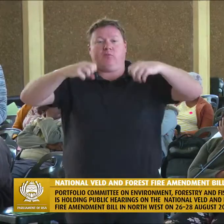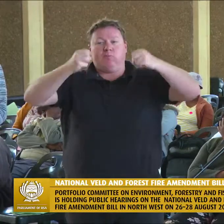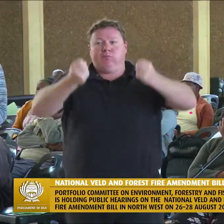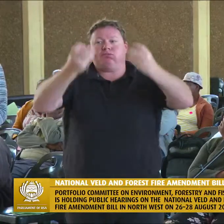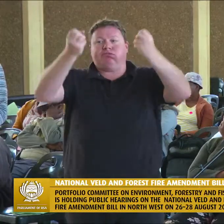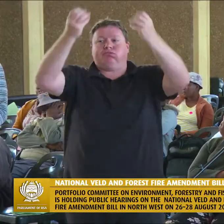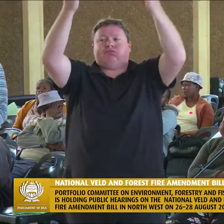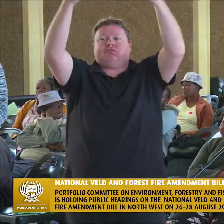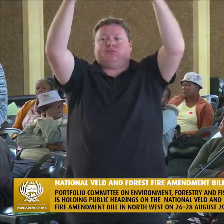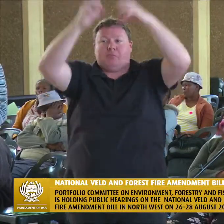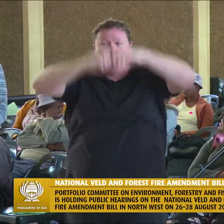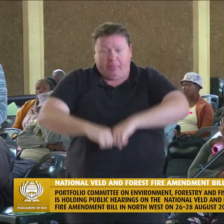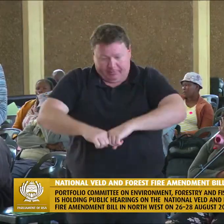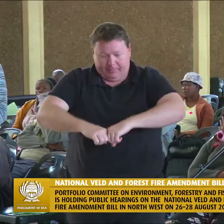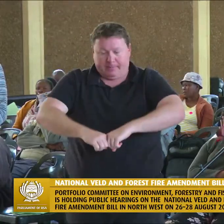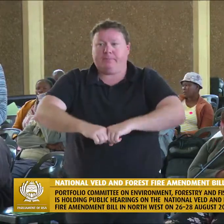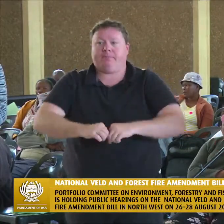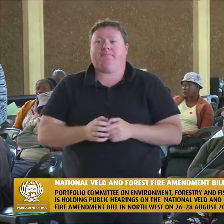well